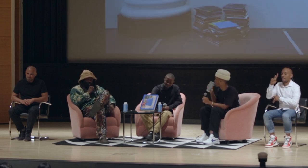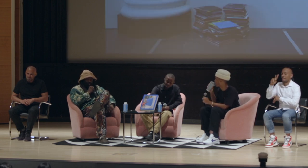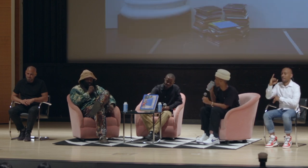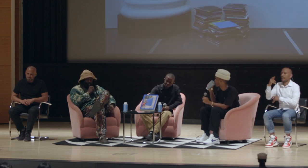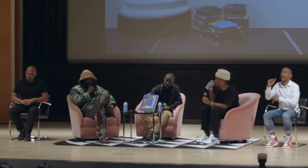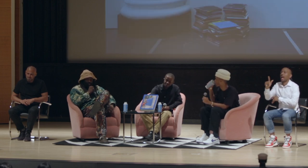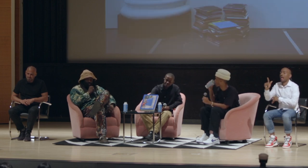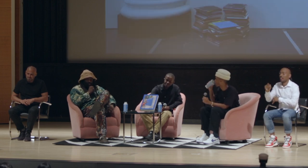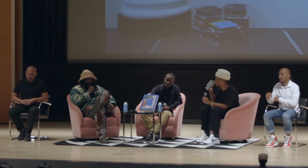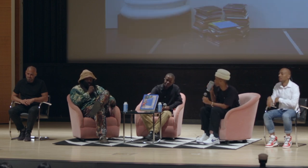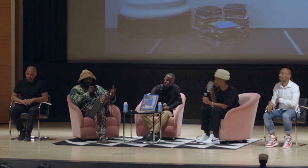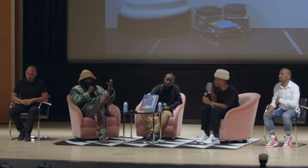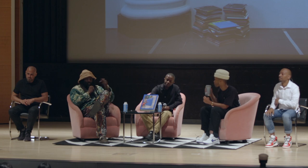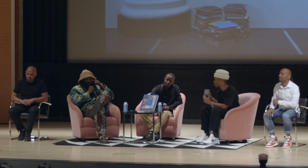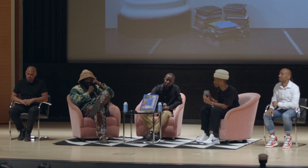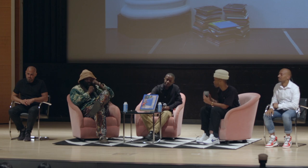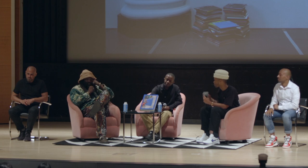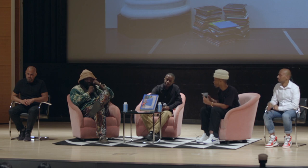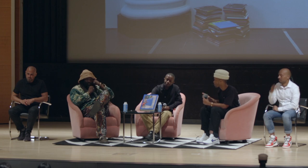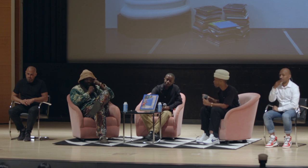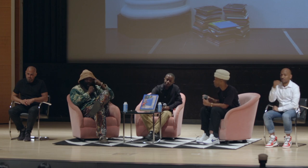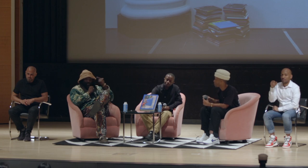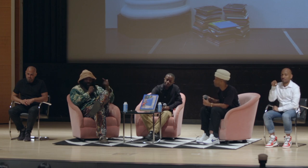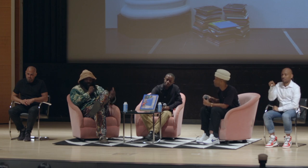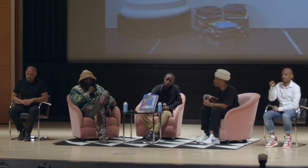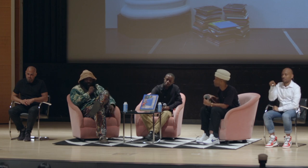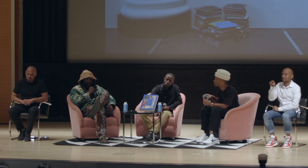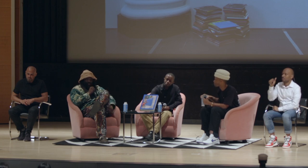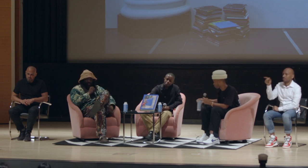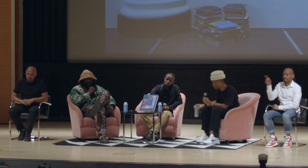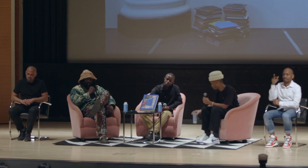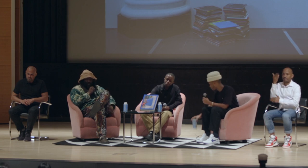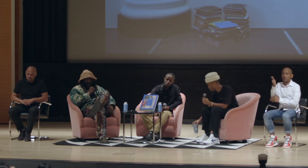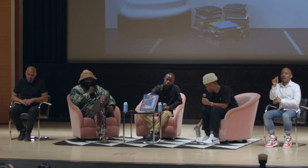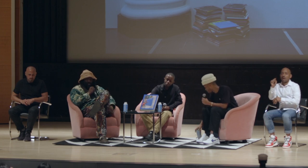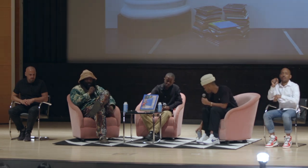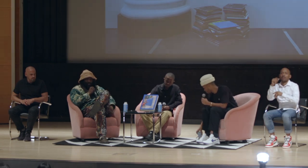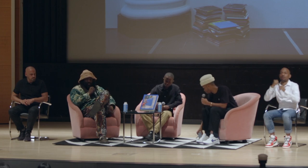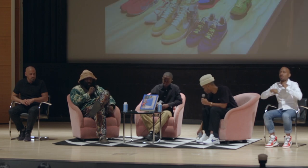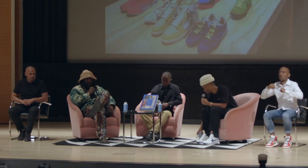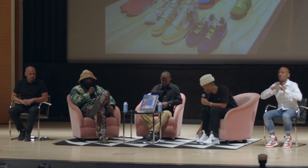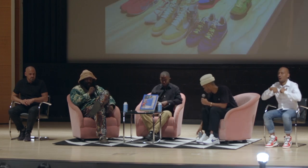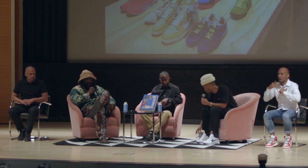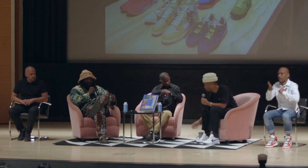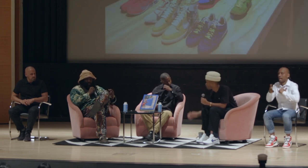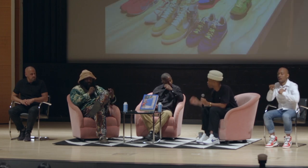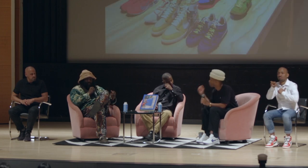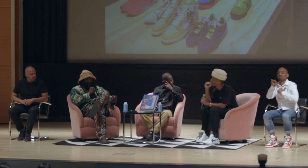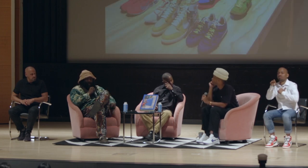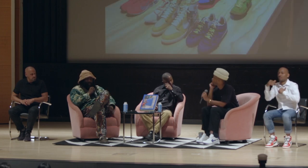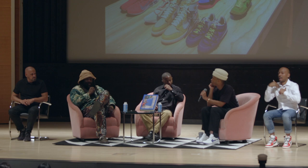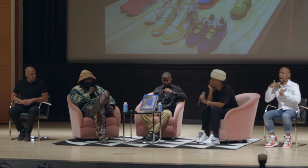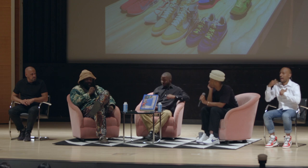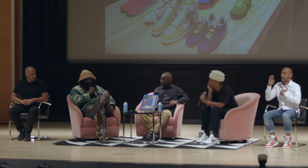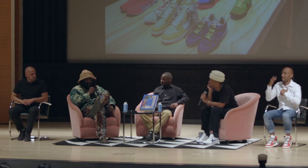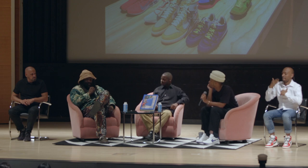and he was at the show. He had on a baby blue